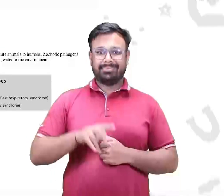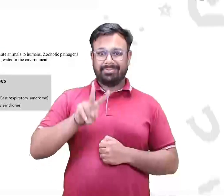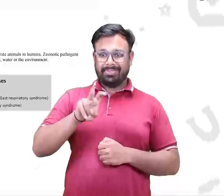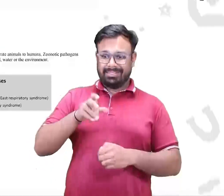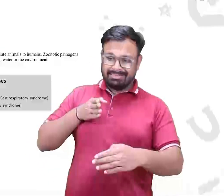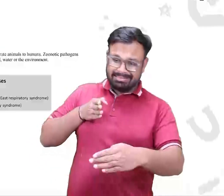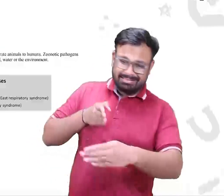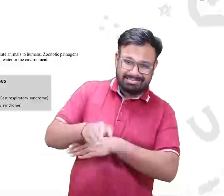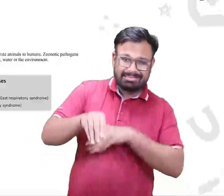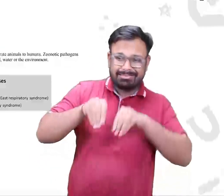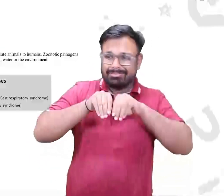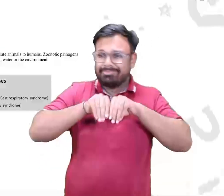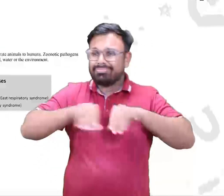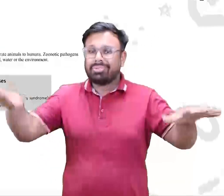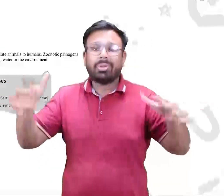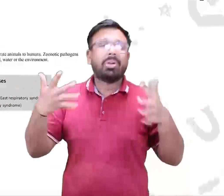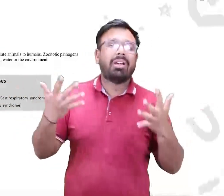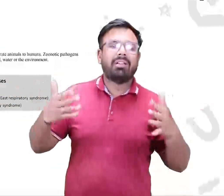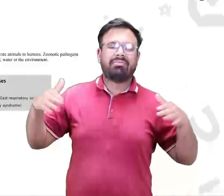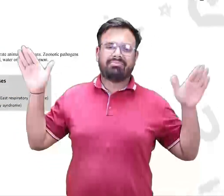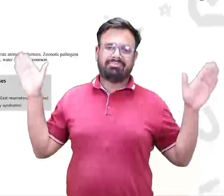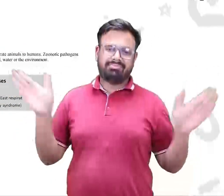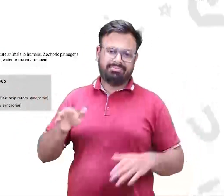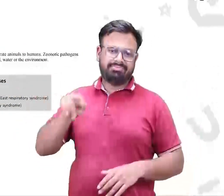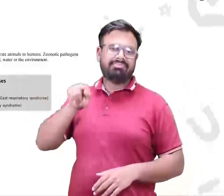bat-borne viruses.